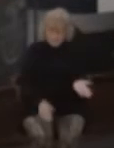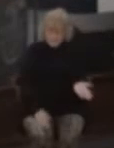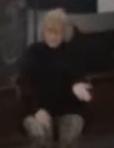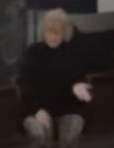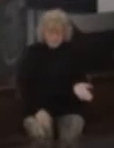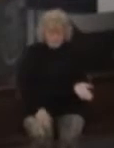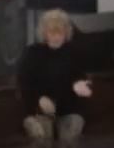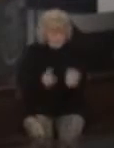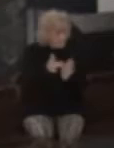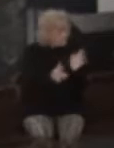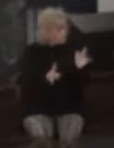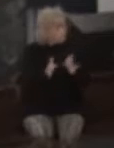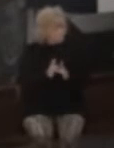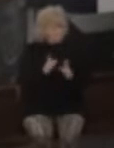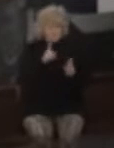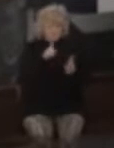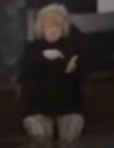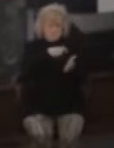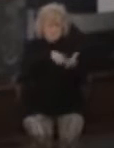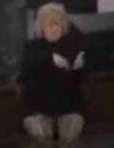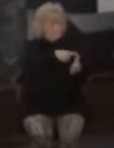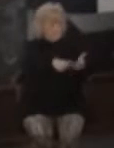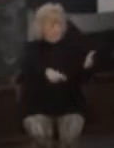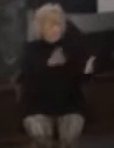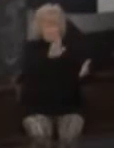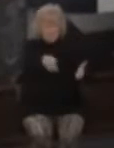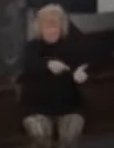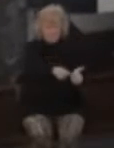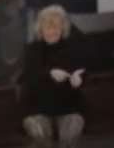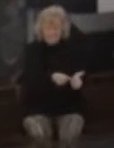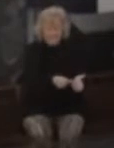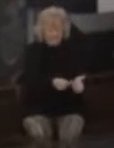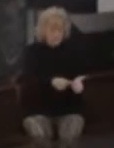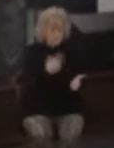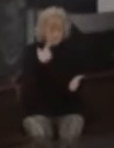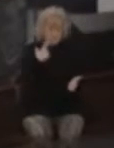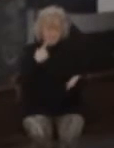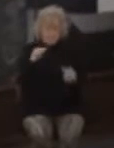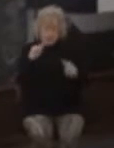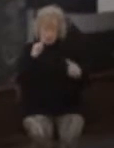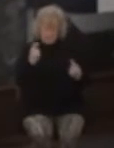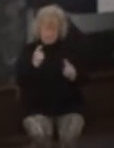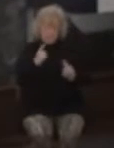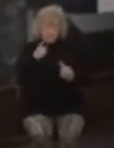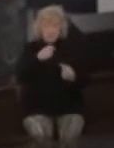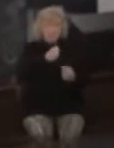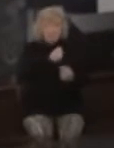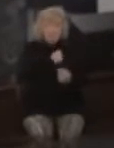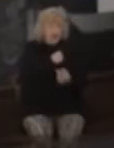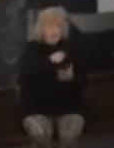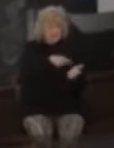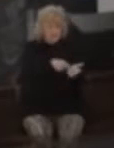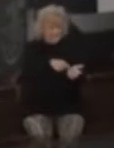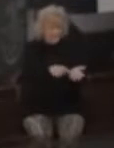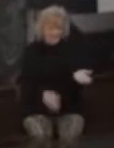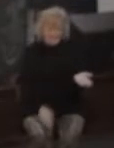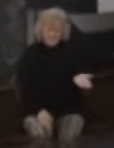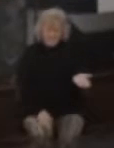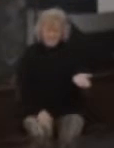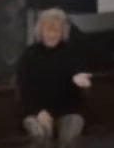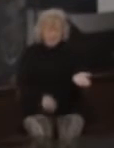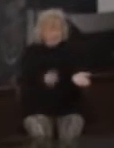mean, Jesus paid it all for us. He paid our sin debt. But you have a love debt. You have a